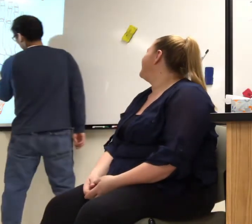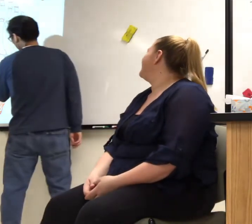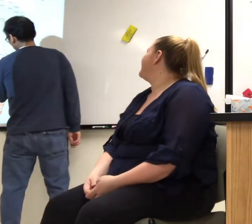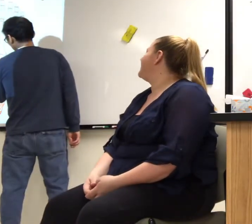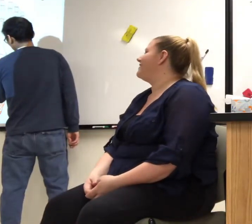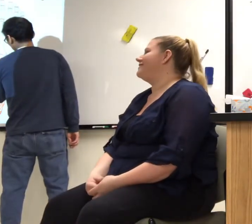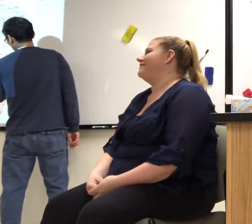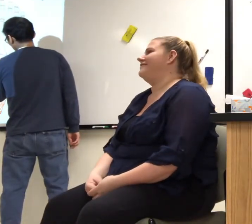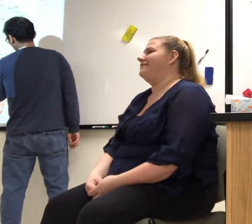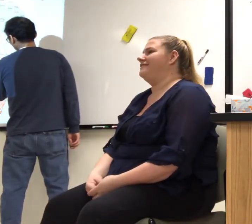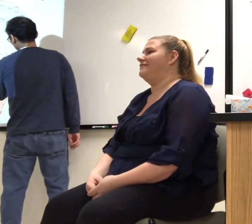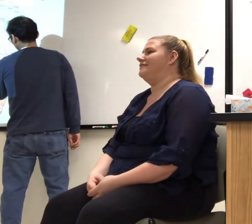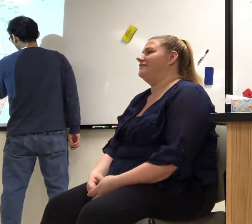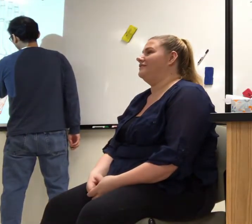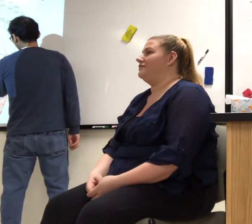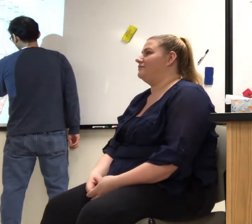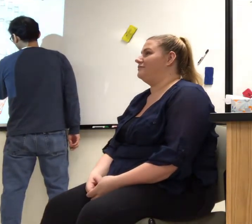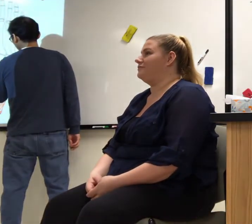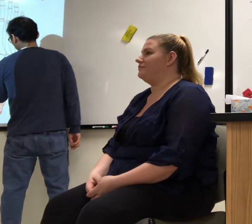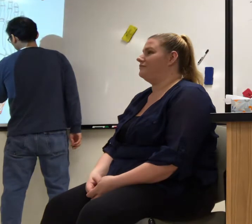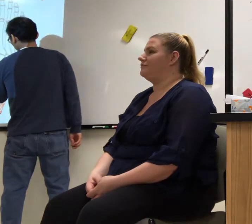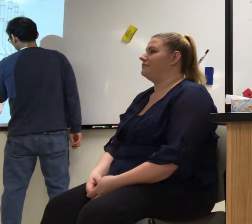So right here.